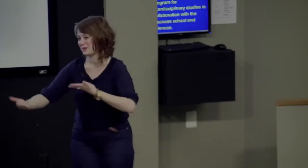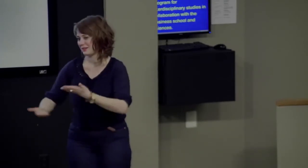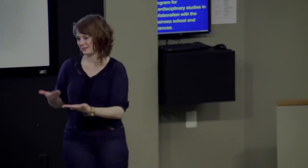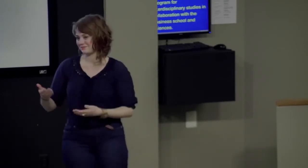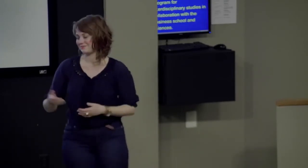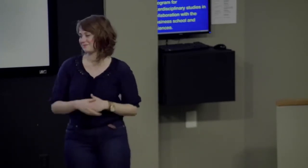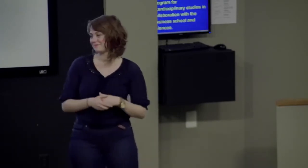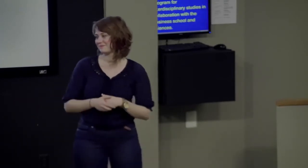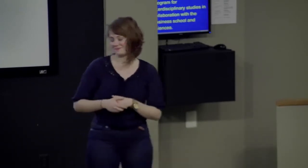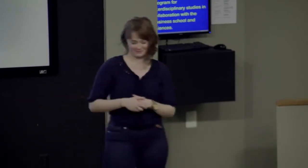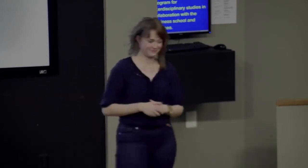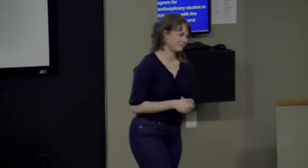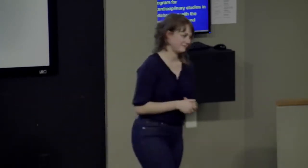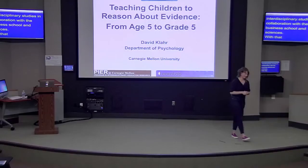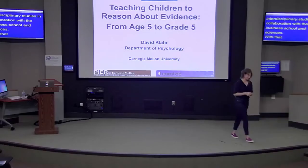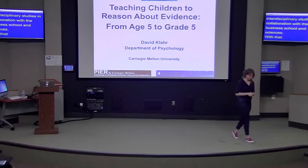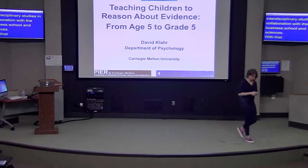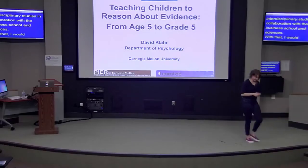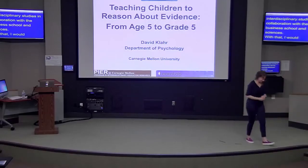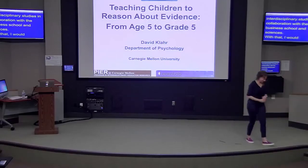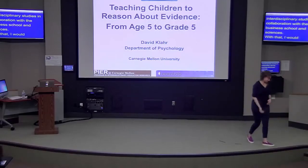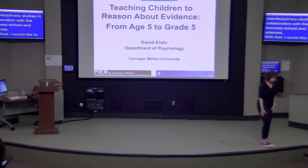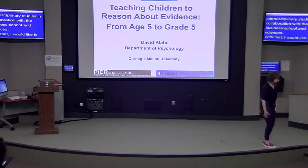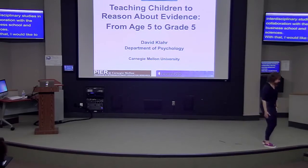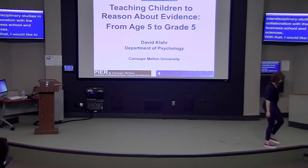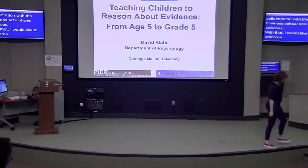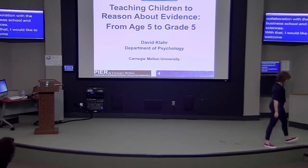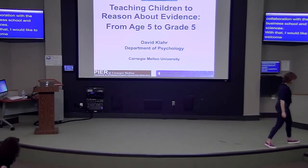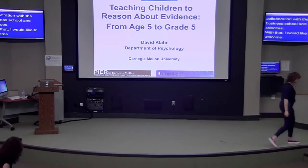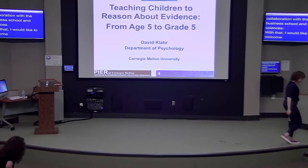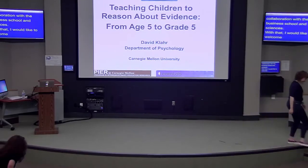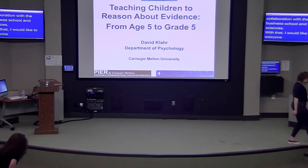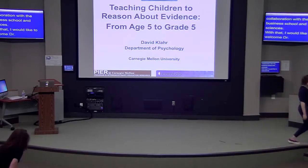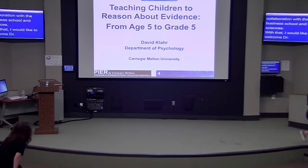With that, I would like to welcome Dr. Klahr to the stage.